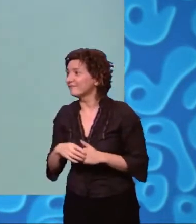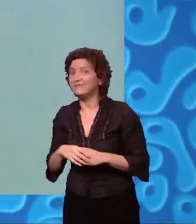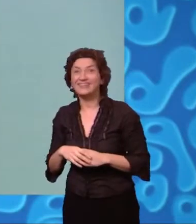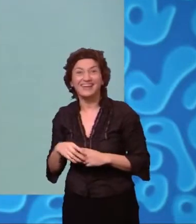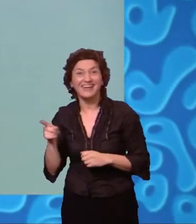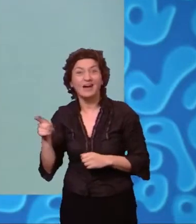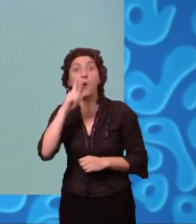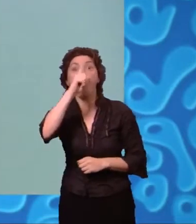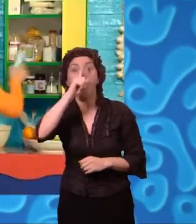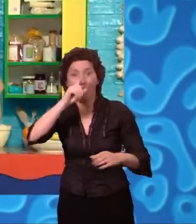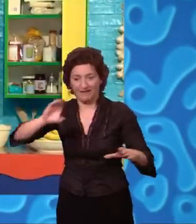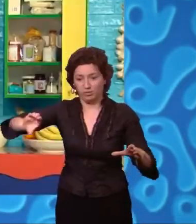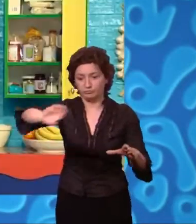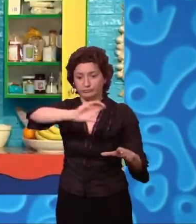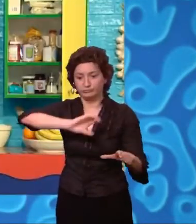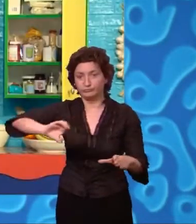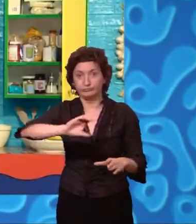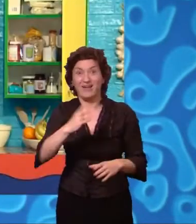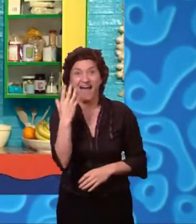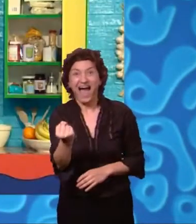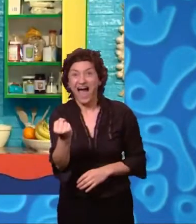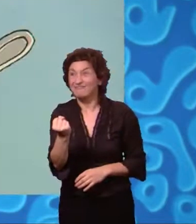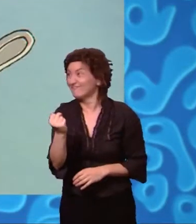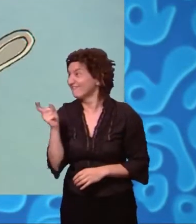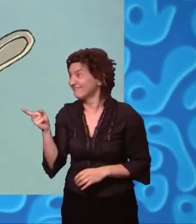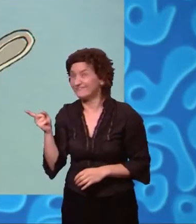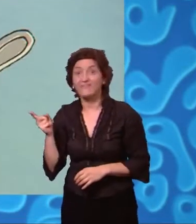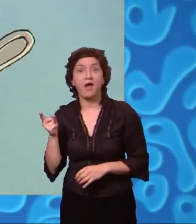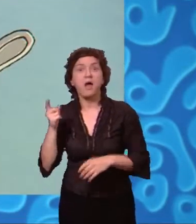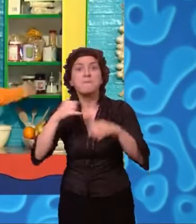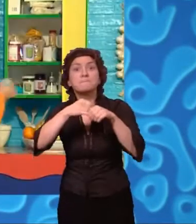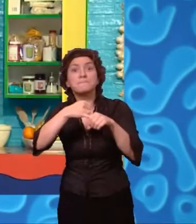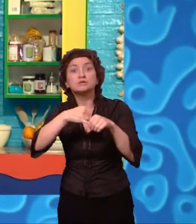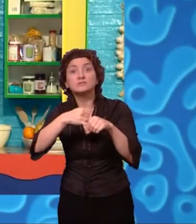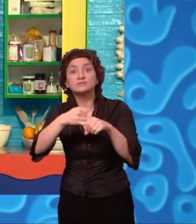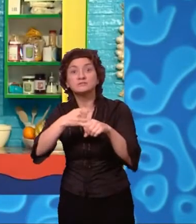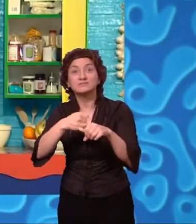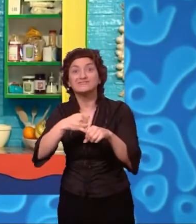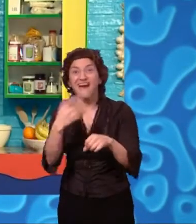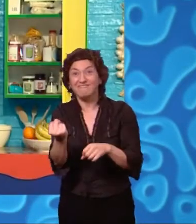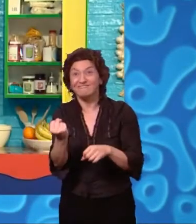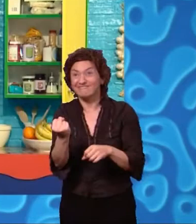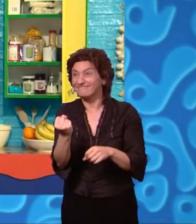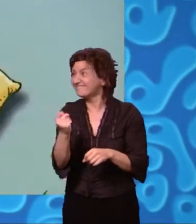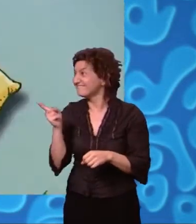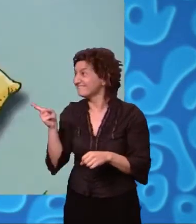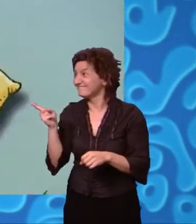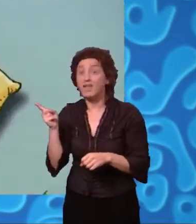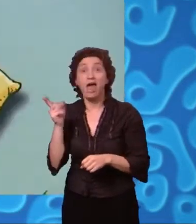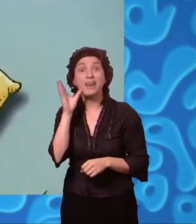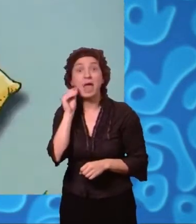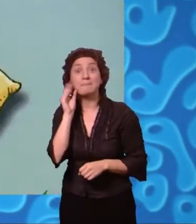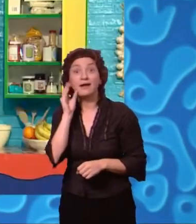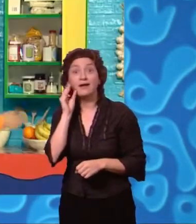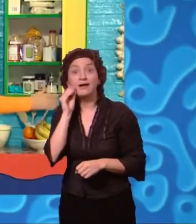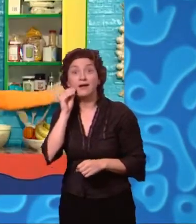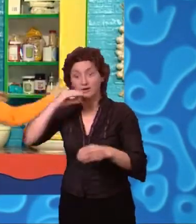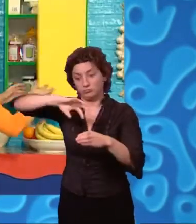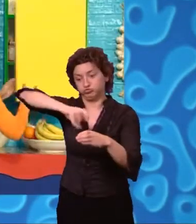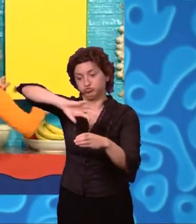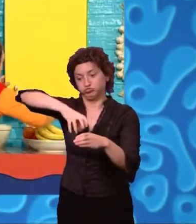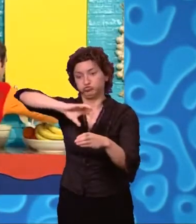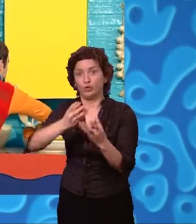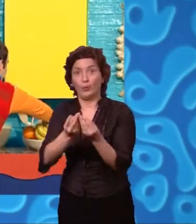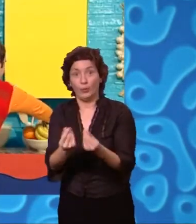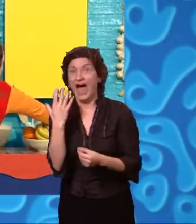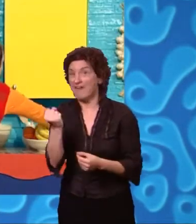beans. Olive oil. Olive oil, got that small. Mustard. Nice and tasty. Got it. Lemon. Oh, in the